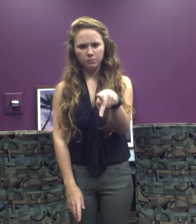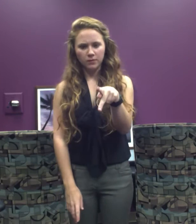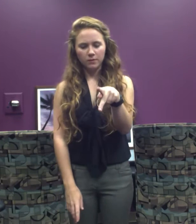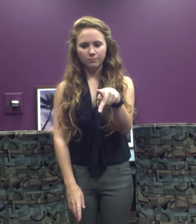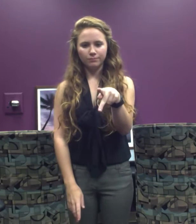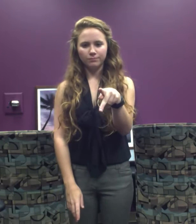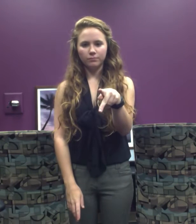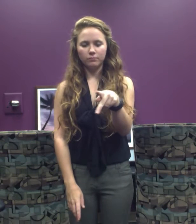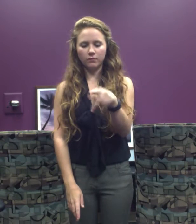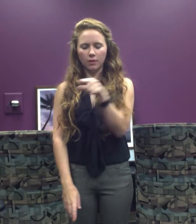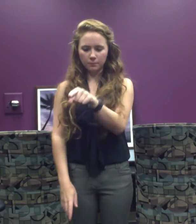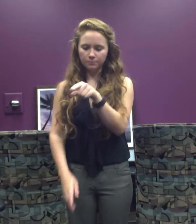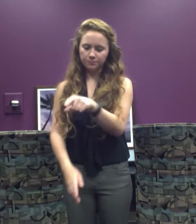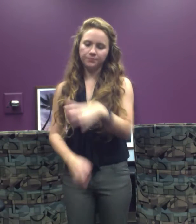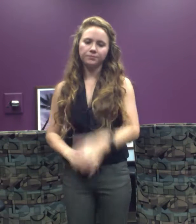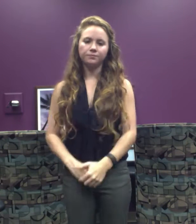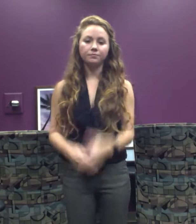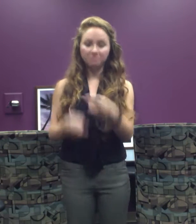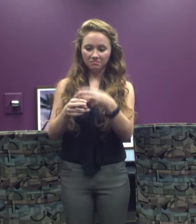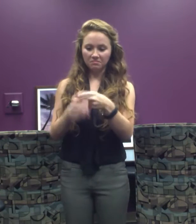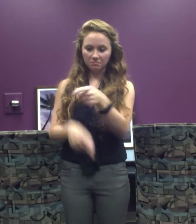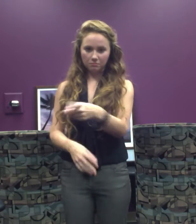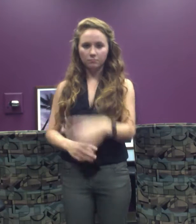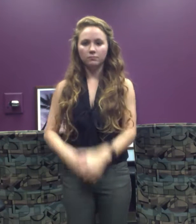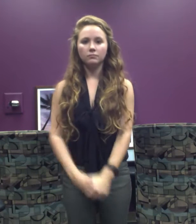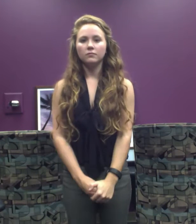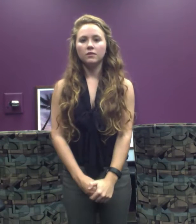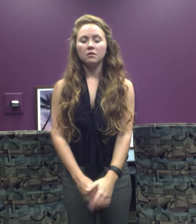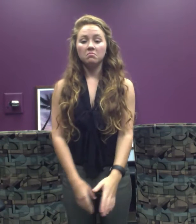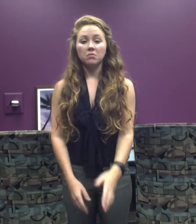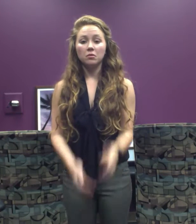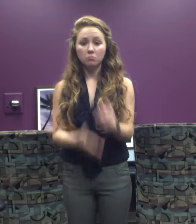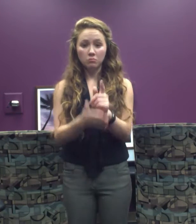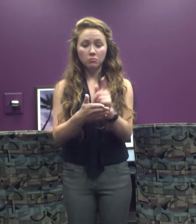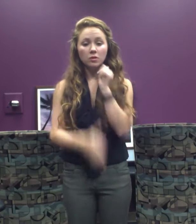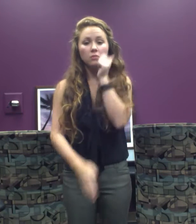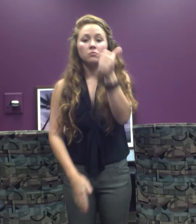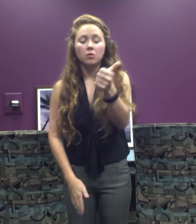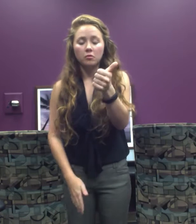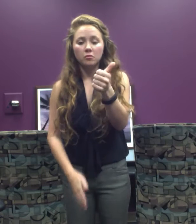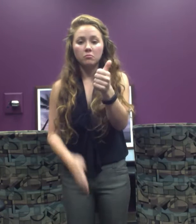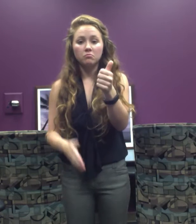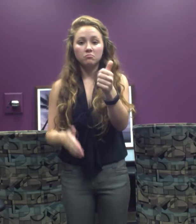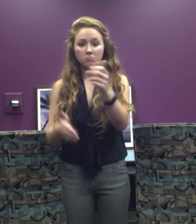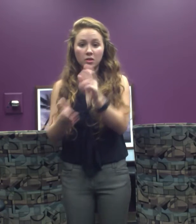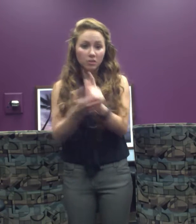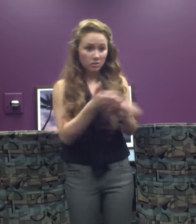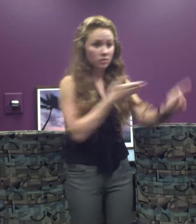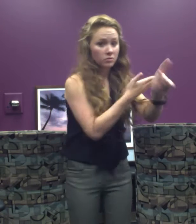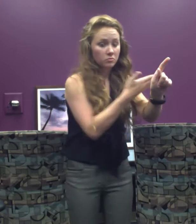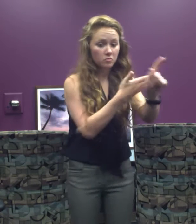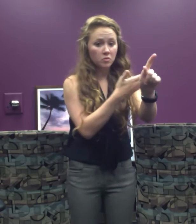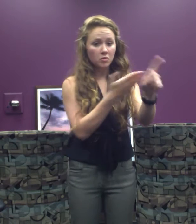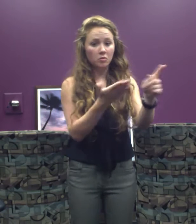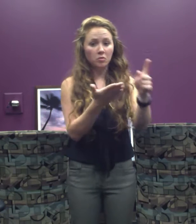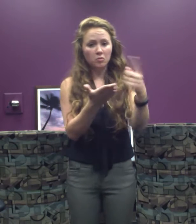Now tomorrow and next week we're going to be working toward the development of a whole city block, and we're going to be working with 2 vanishing points. So there's a lot